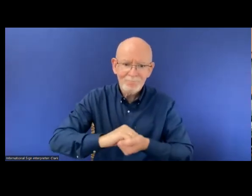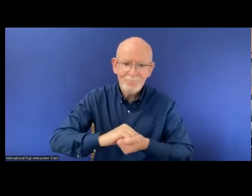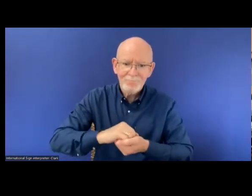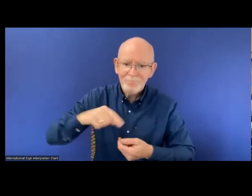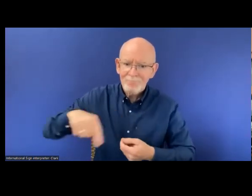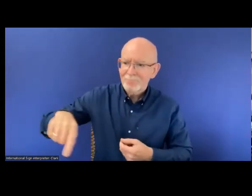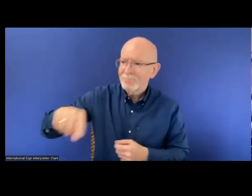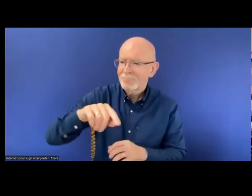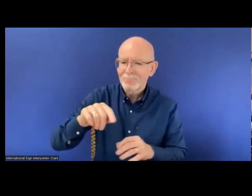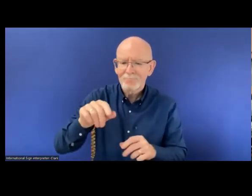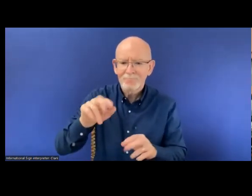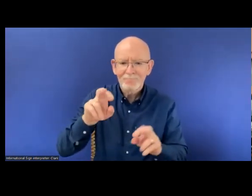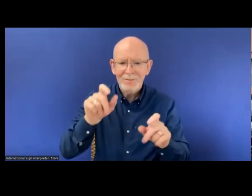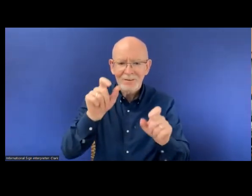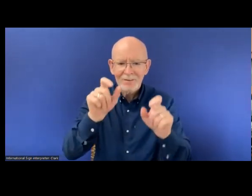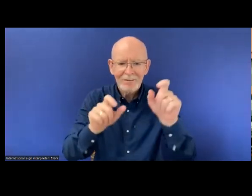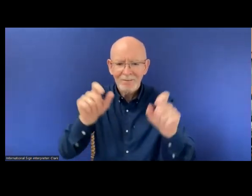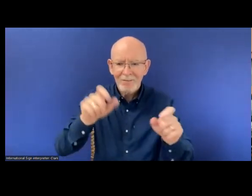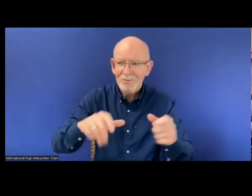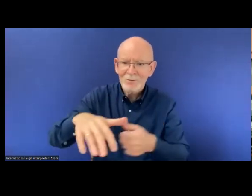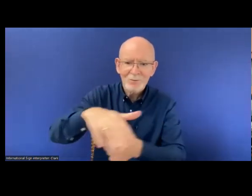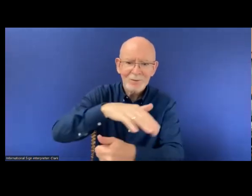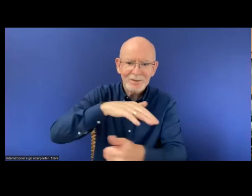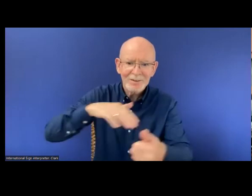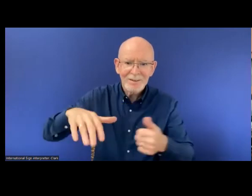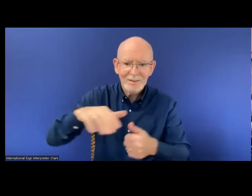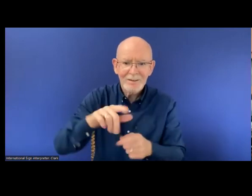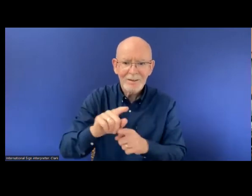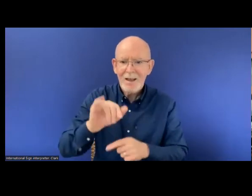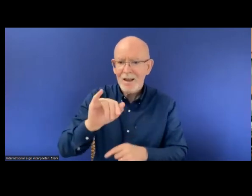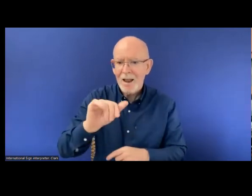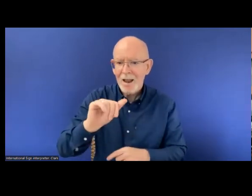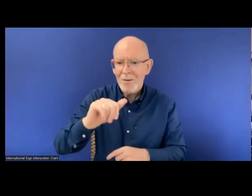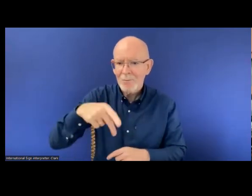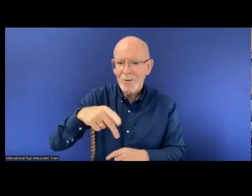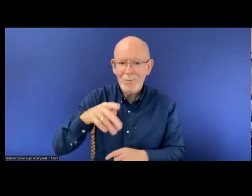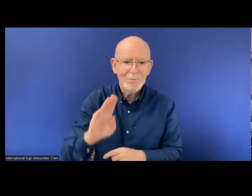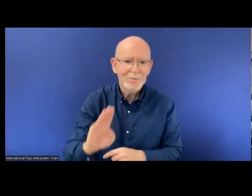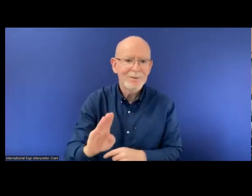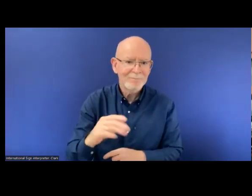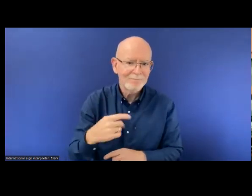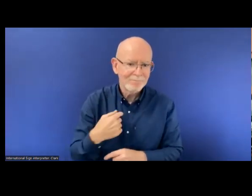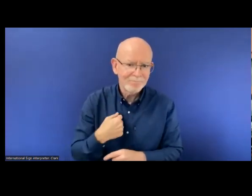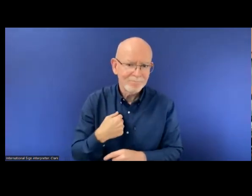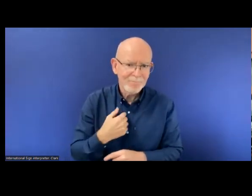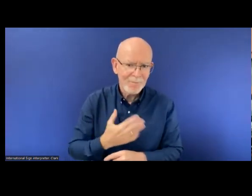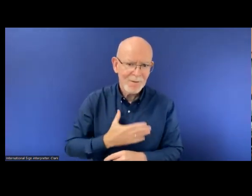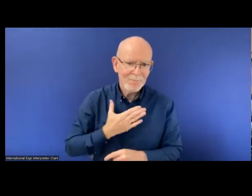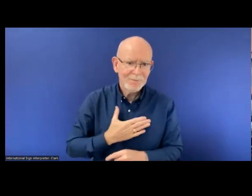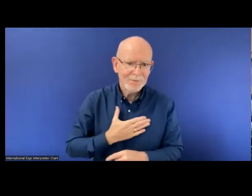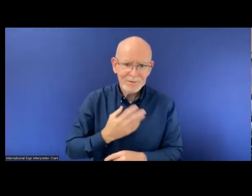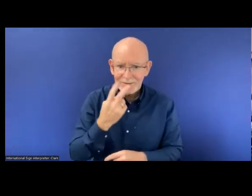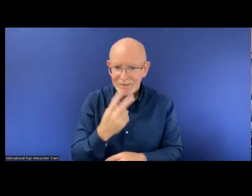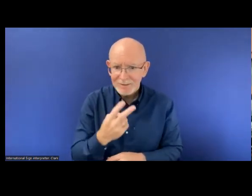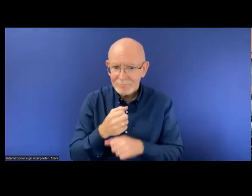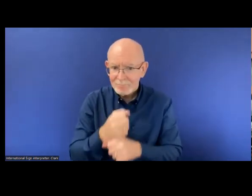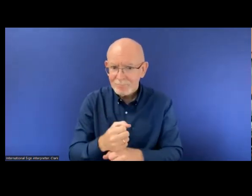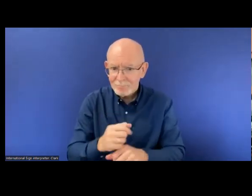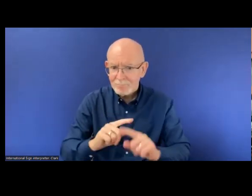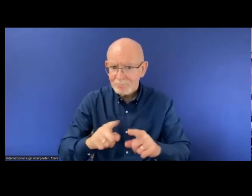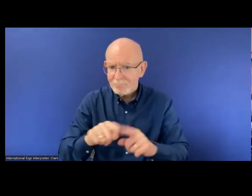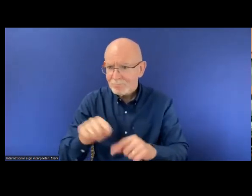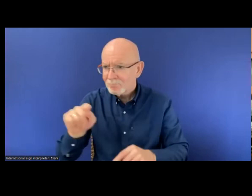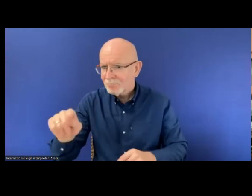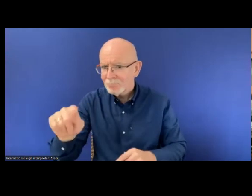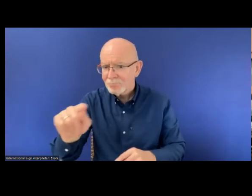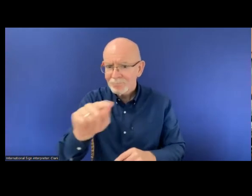representatives from missions and from the general community, general global public, because we're competing in this very day